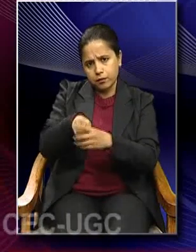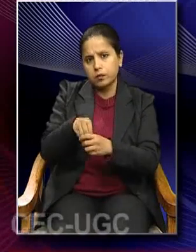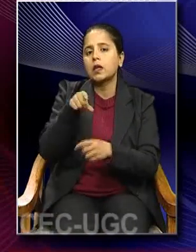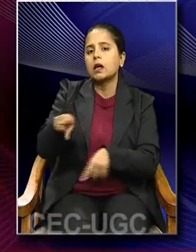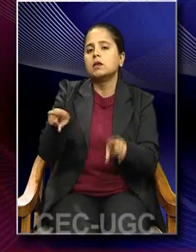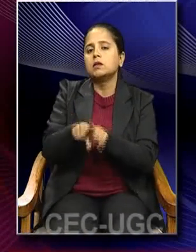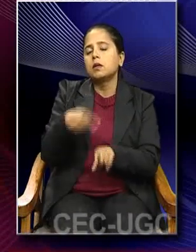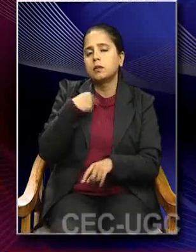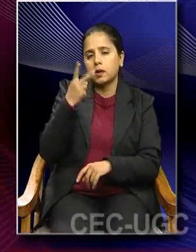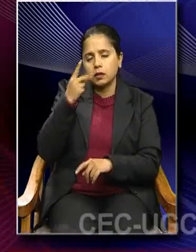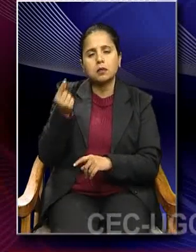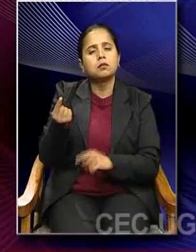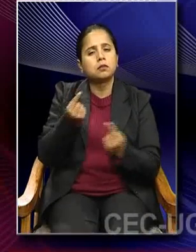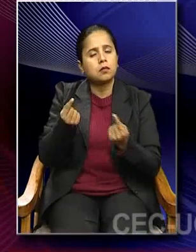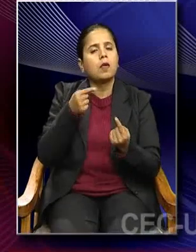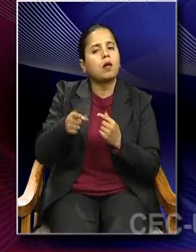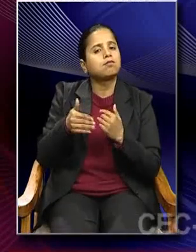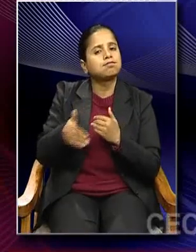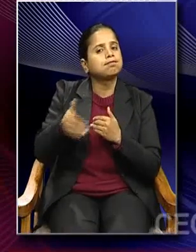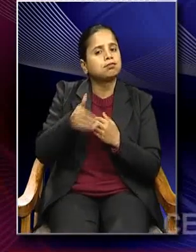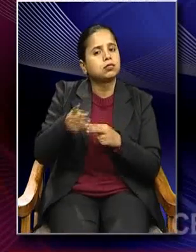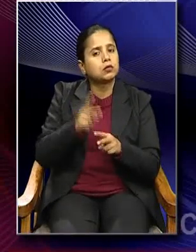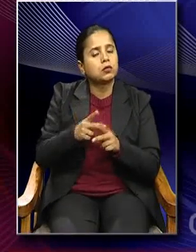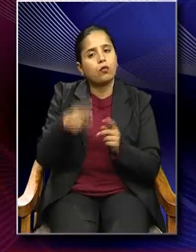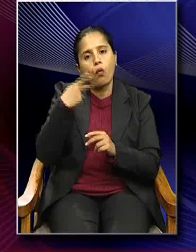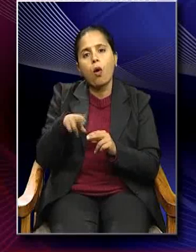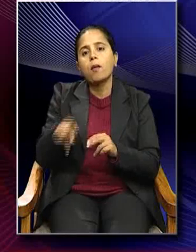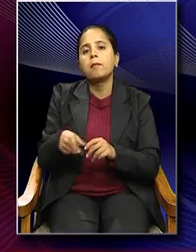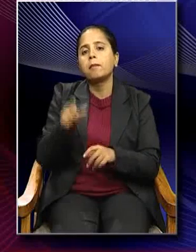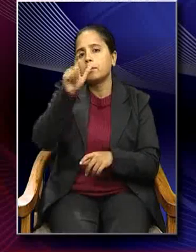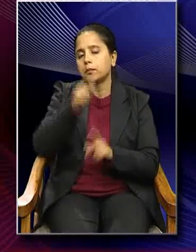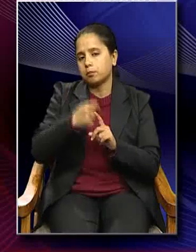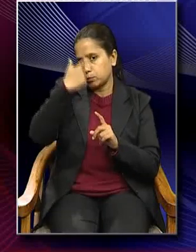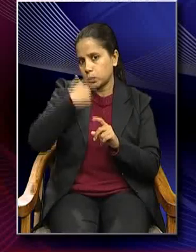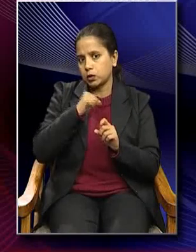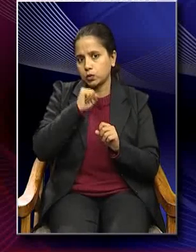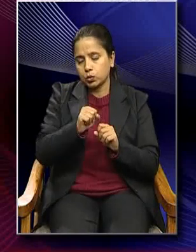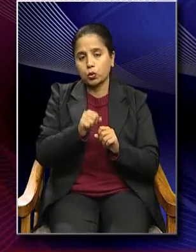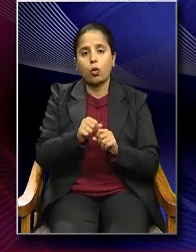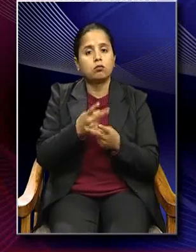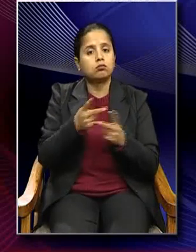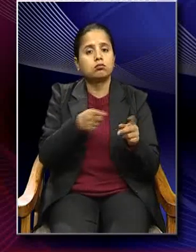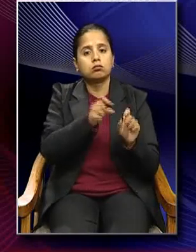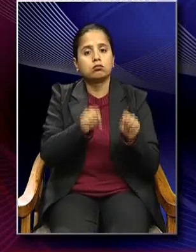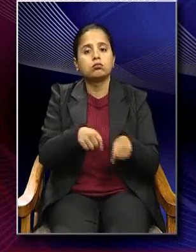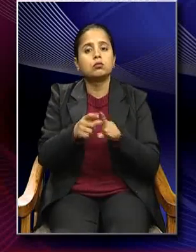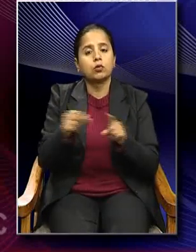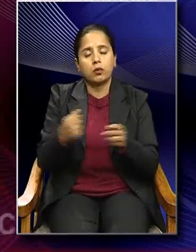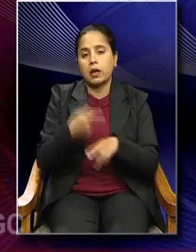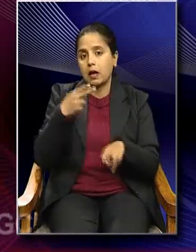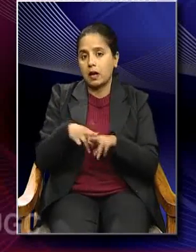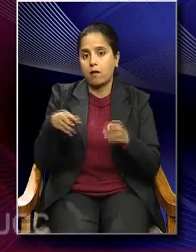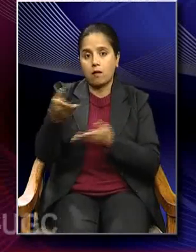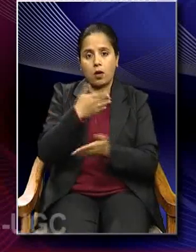that kind of goes on to form the personality of an individual. So if we were